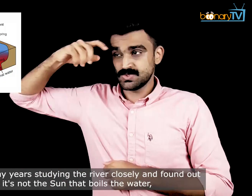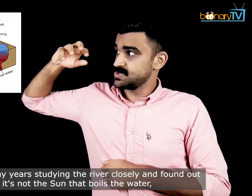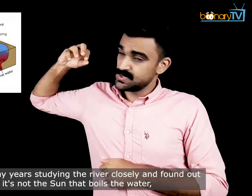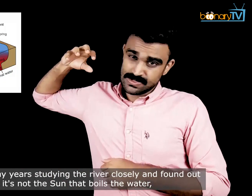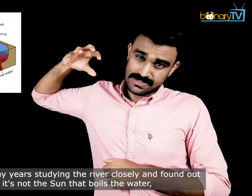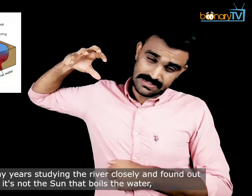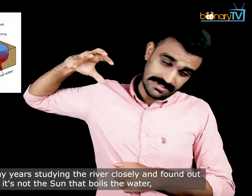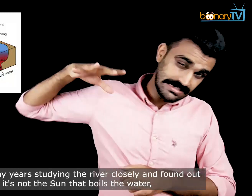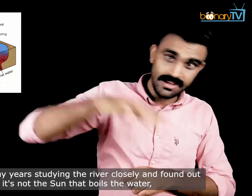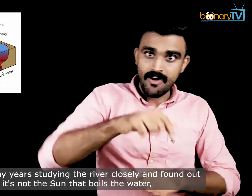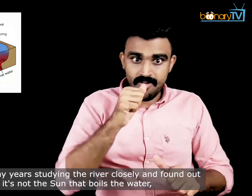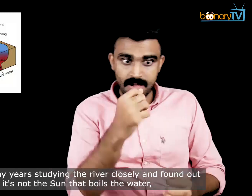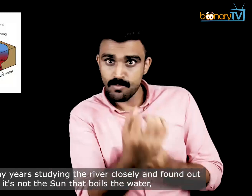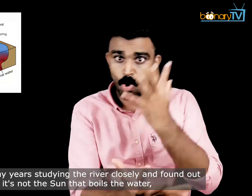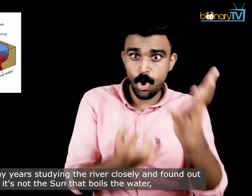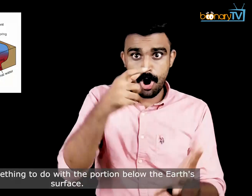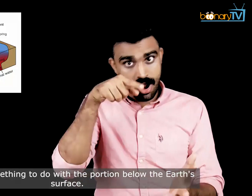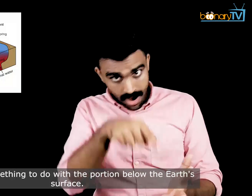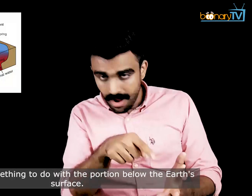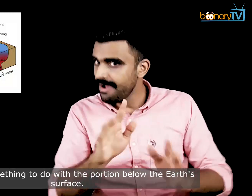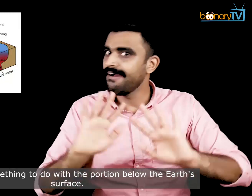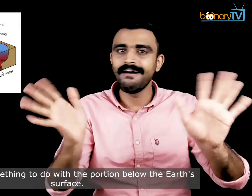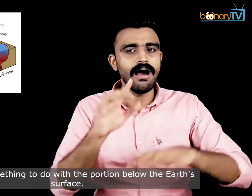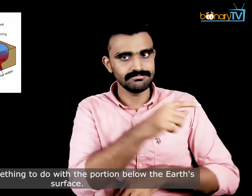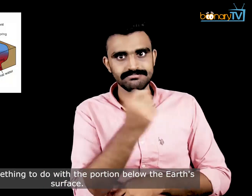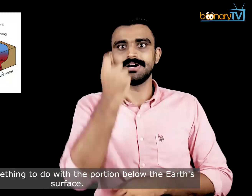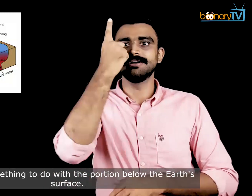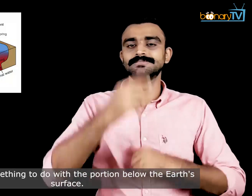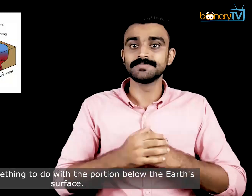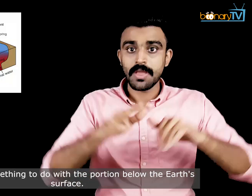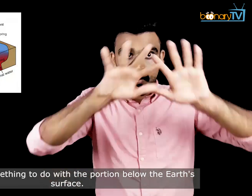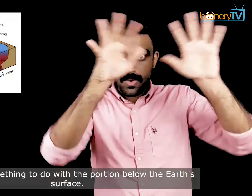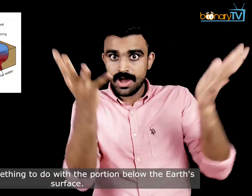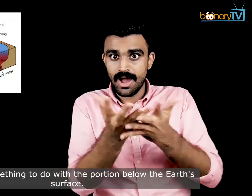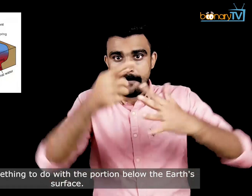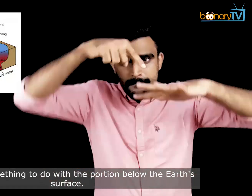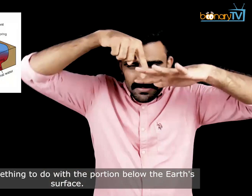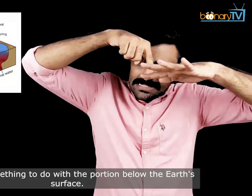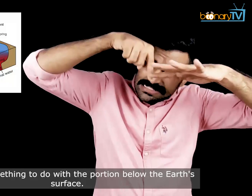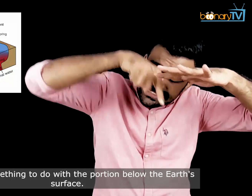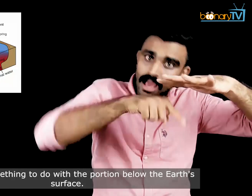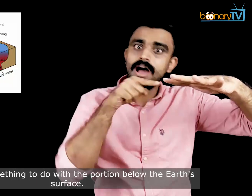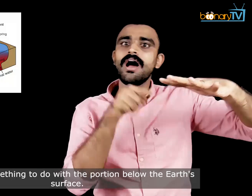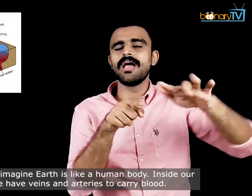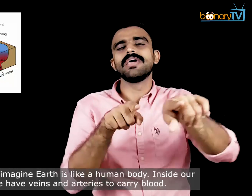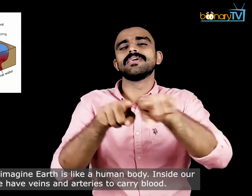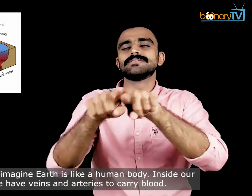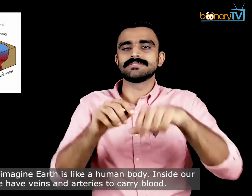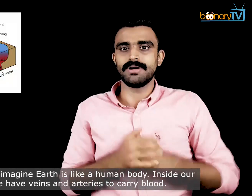not the sun that boils the water, but it has something to do with the portion below the earth's surface. For example,